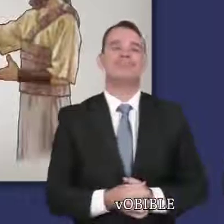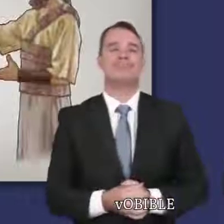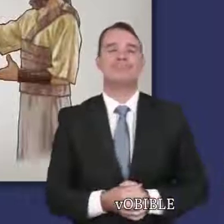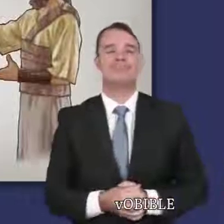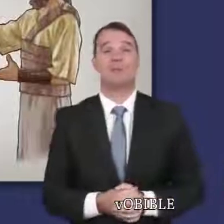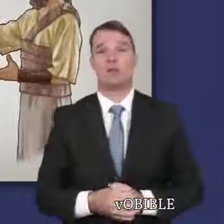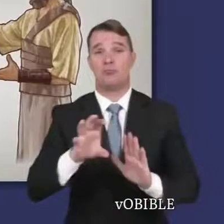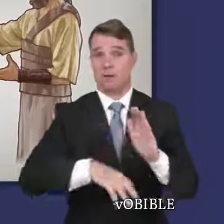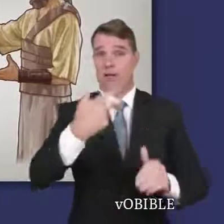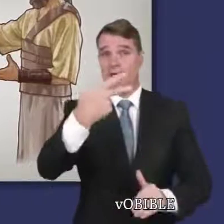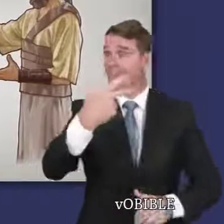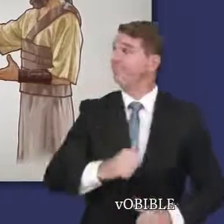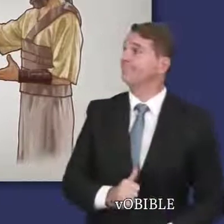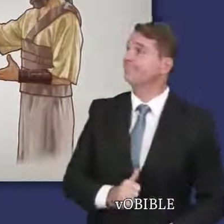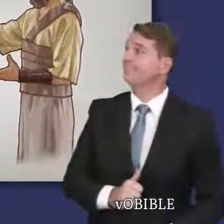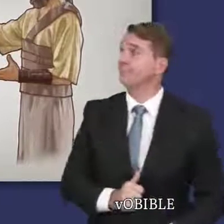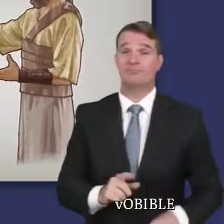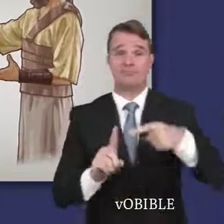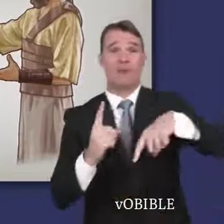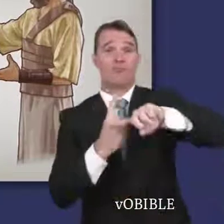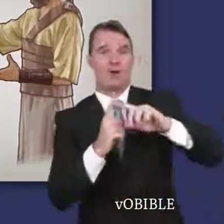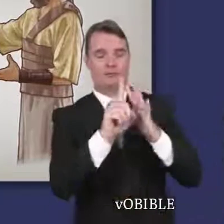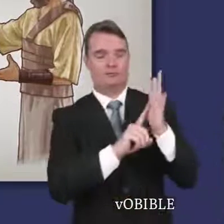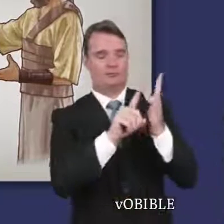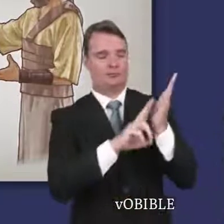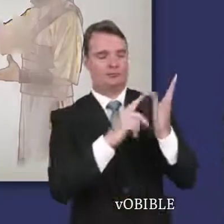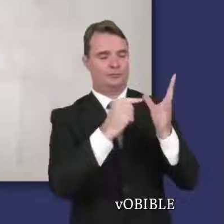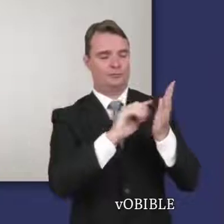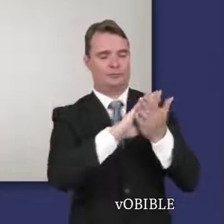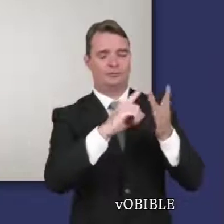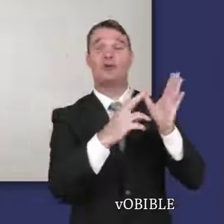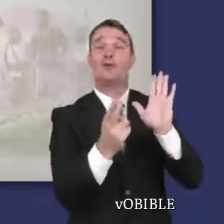lifelong friendship between David and Saul's son Jonathan.